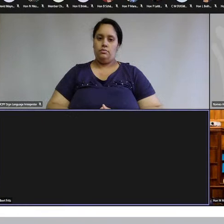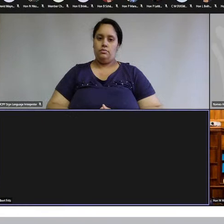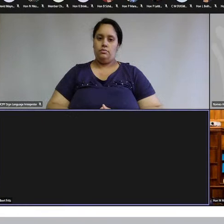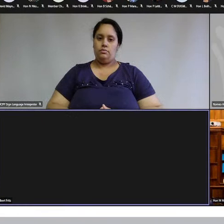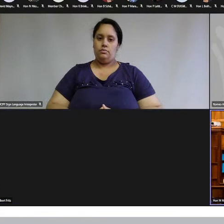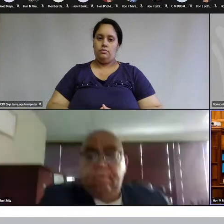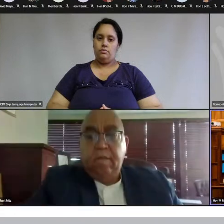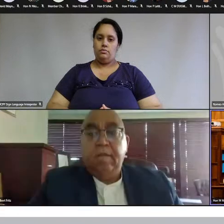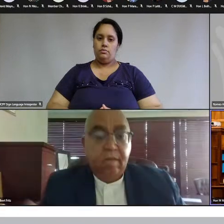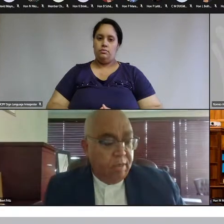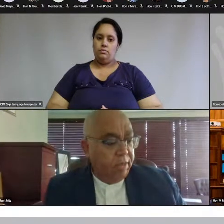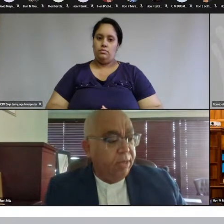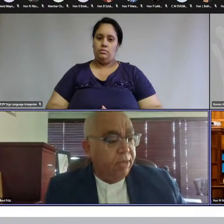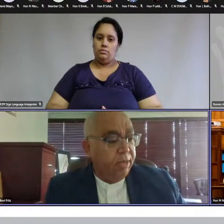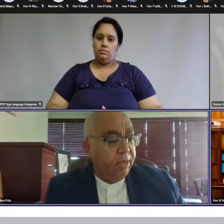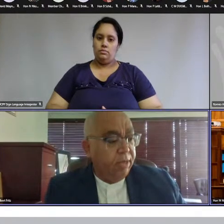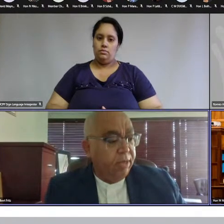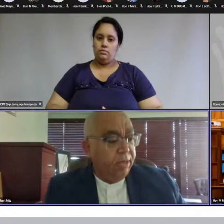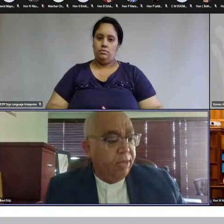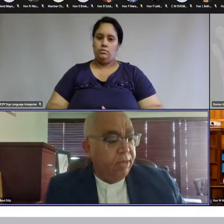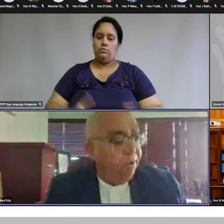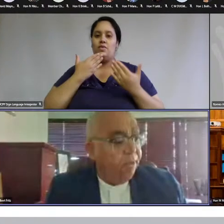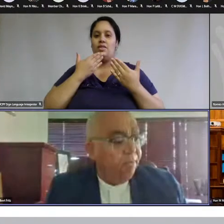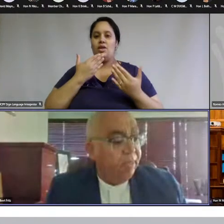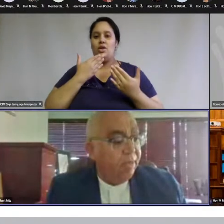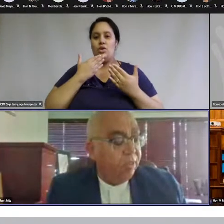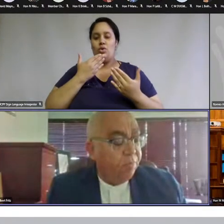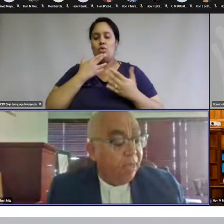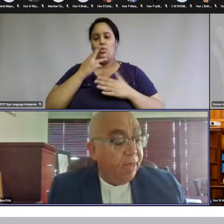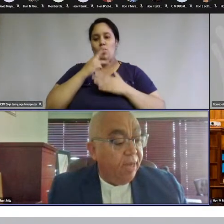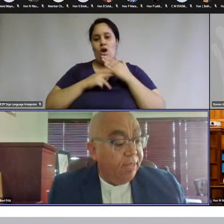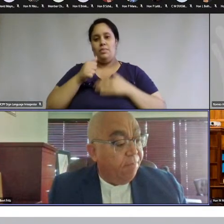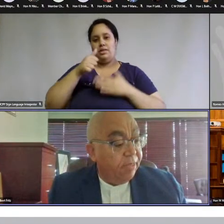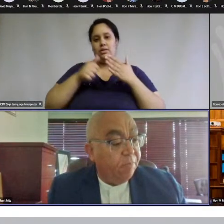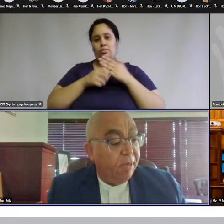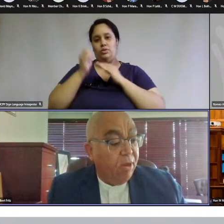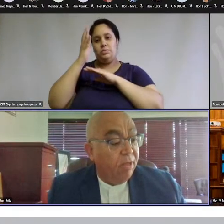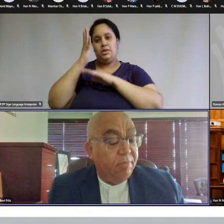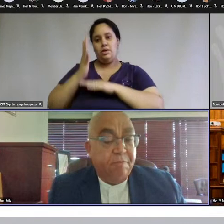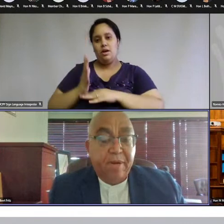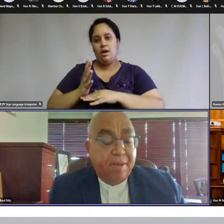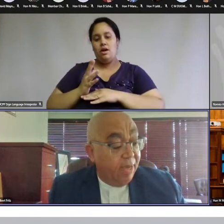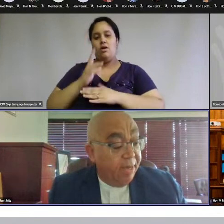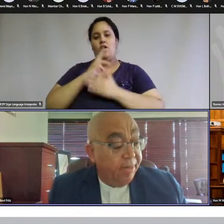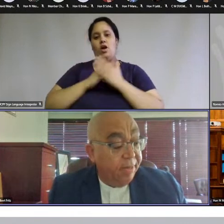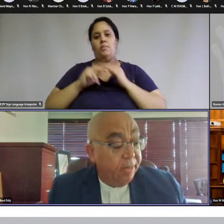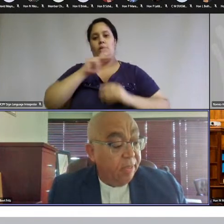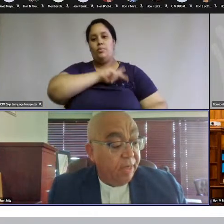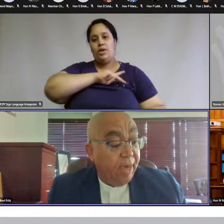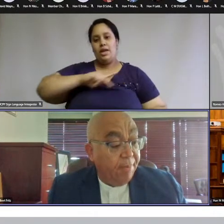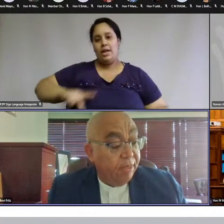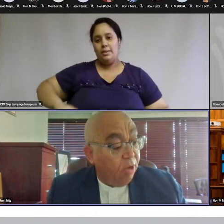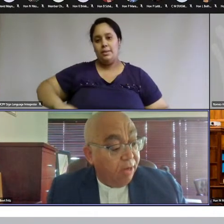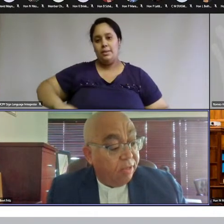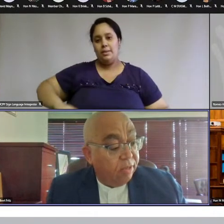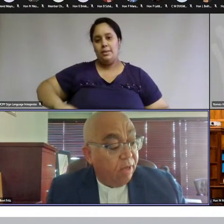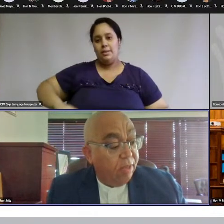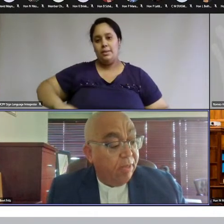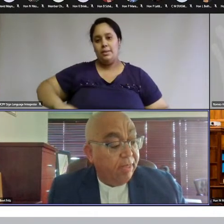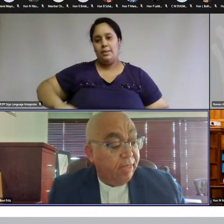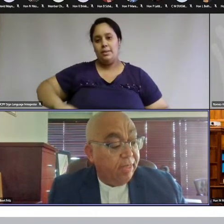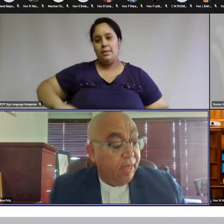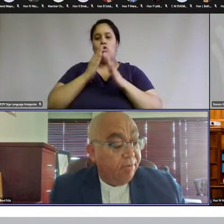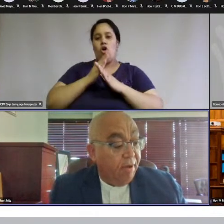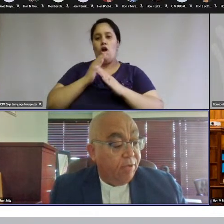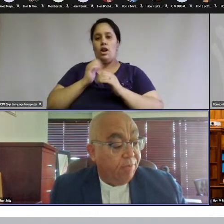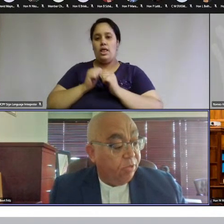Thank you. Thank you, Mr. Honorable Speaker and Deputy Speaker, Honorable Premier and Cabinet colleagues,